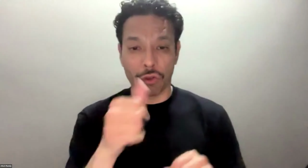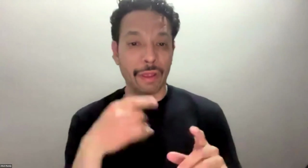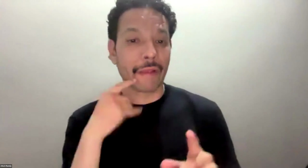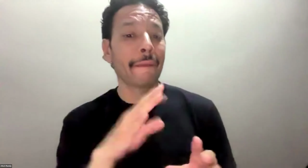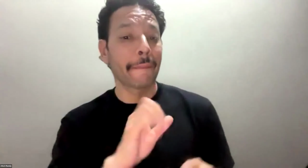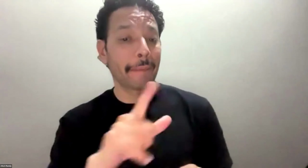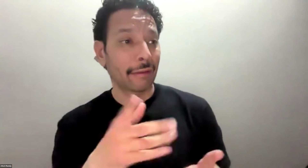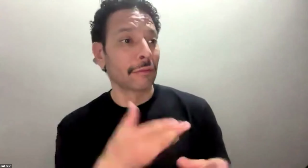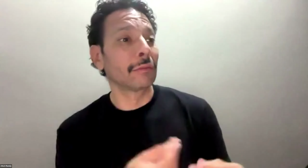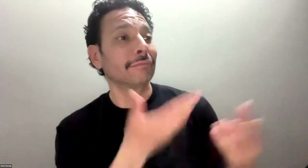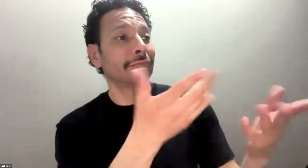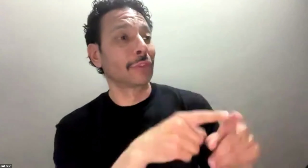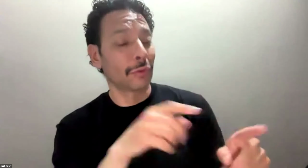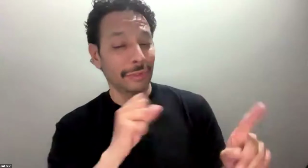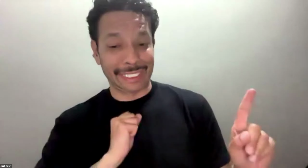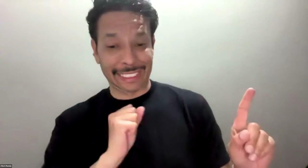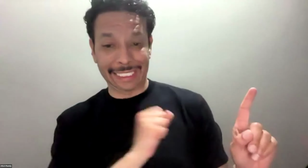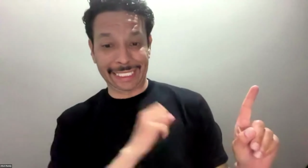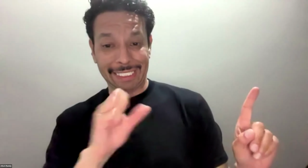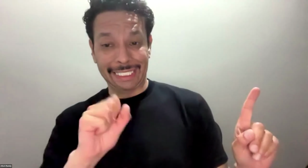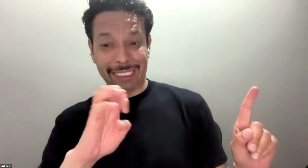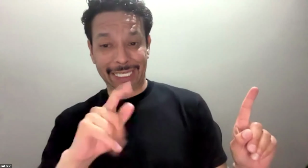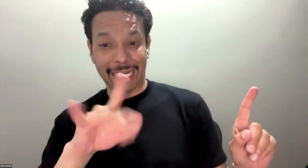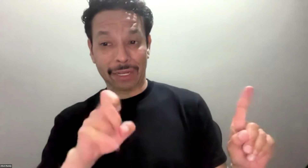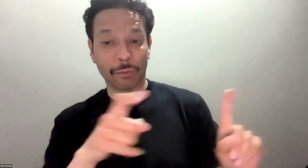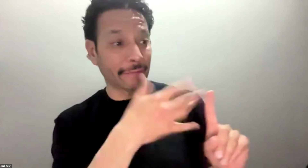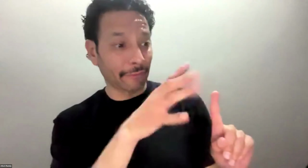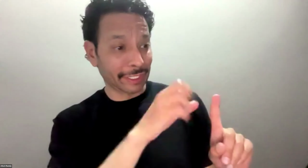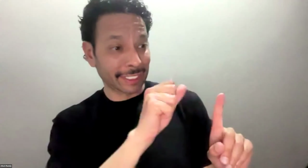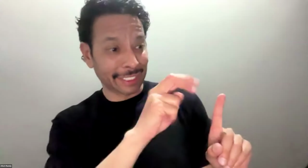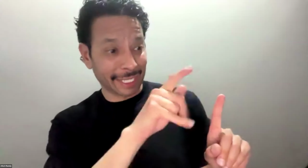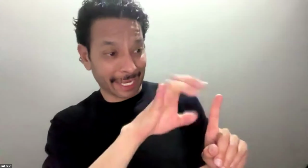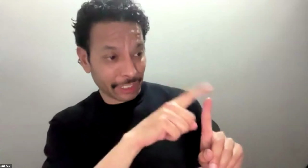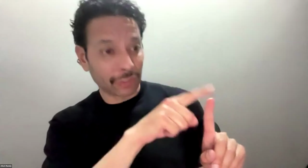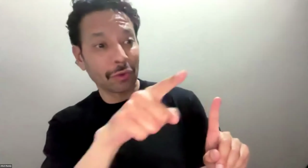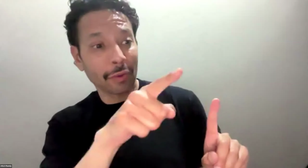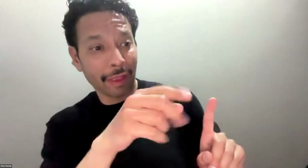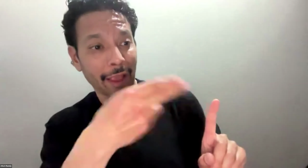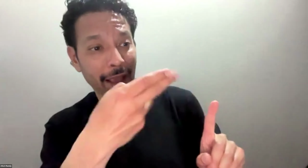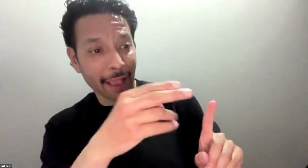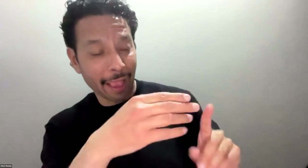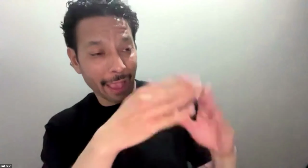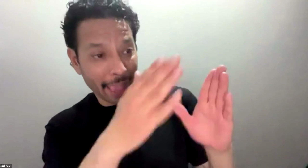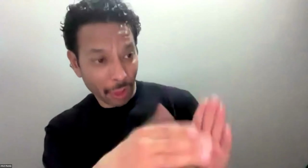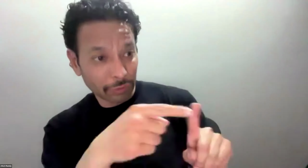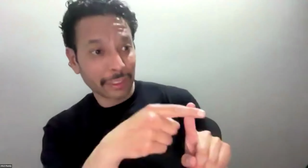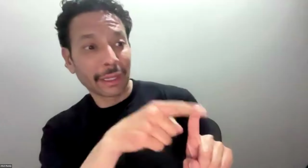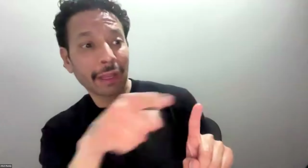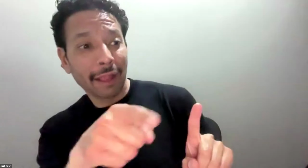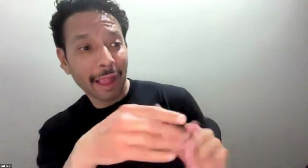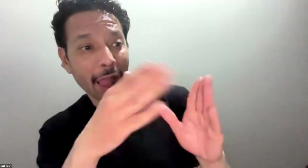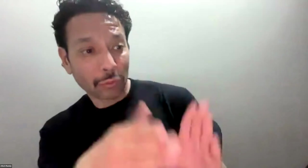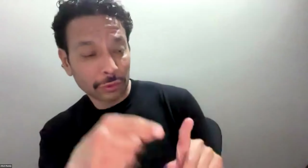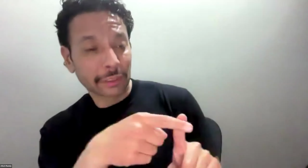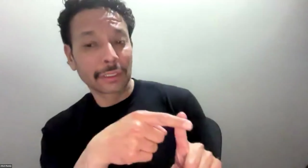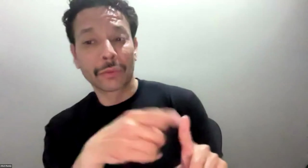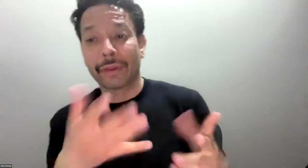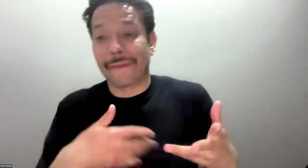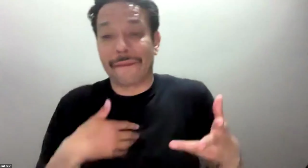Senate, then when it leaves the Senate, it goes into the House and it goes through the House, right? So whatever we have left from